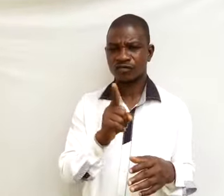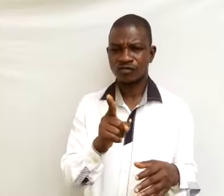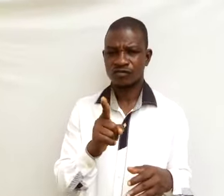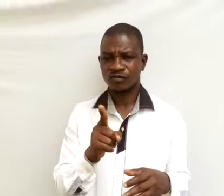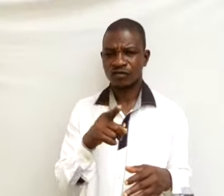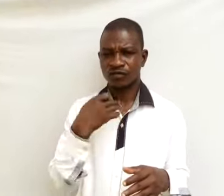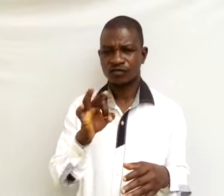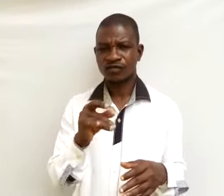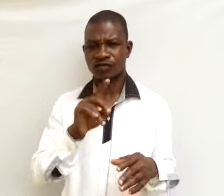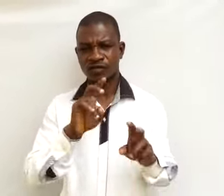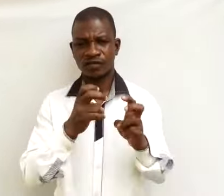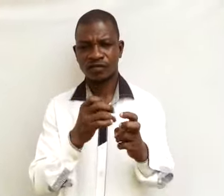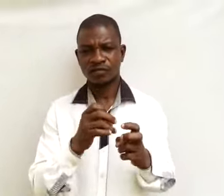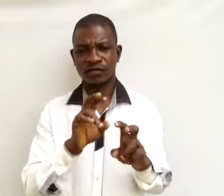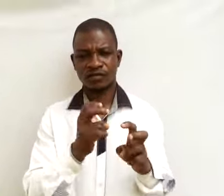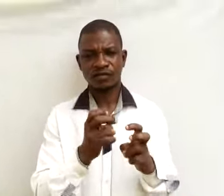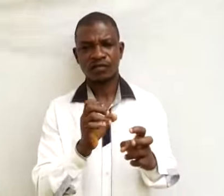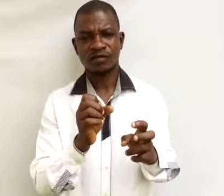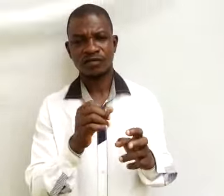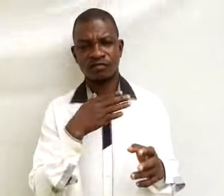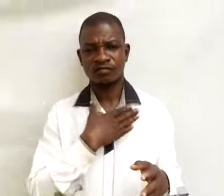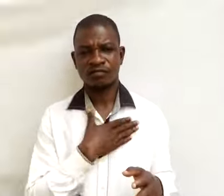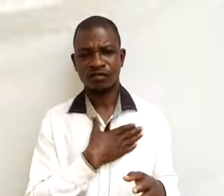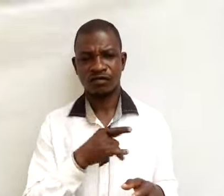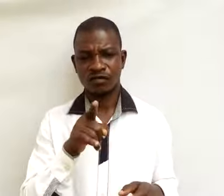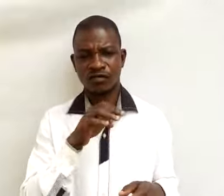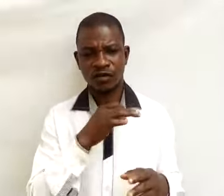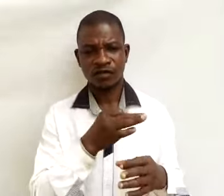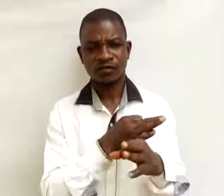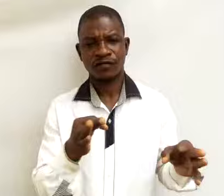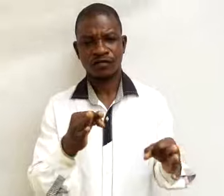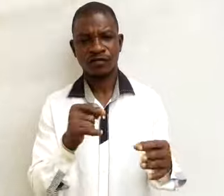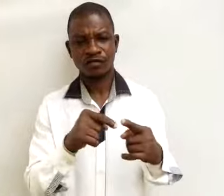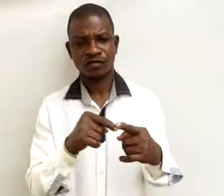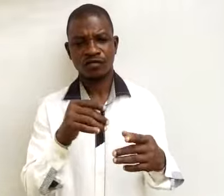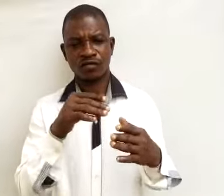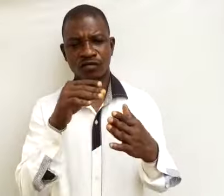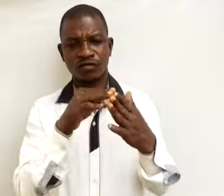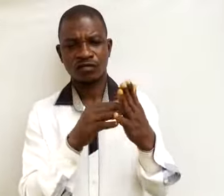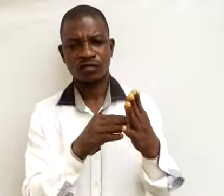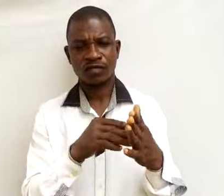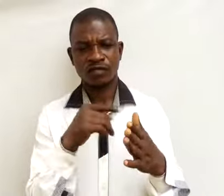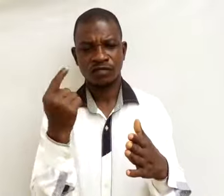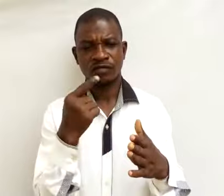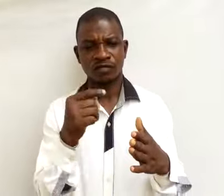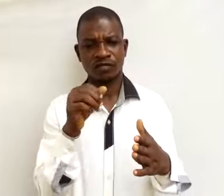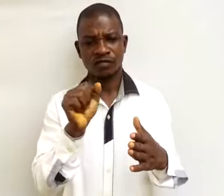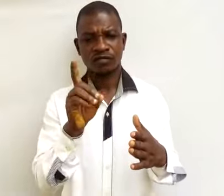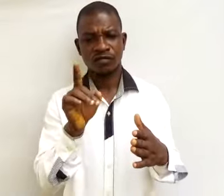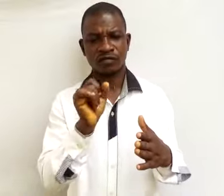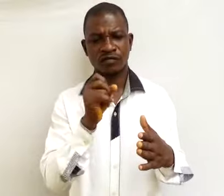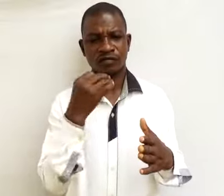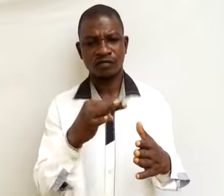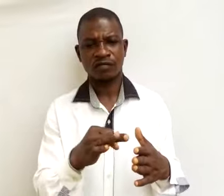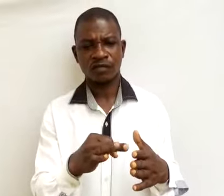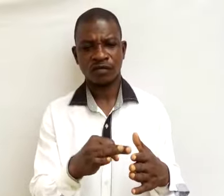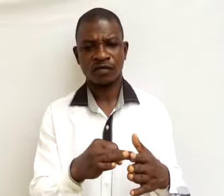type or types, please, you are free to mention only adverbial clause as your